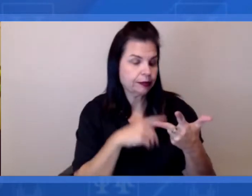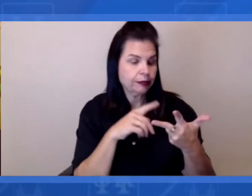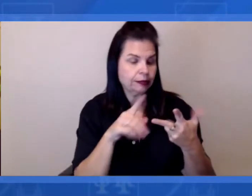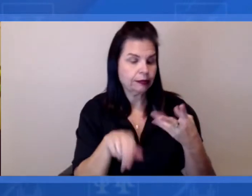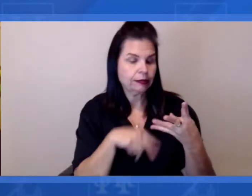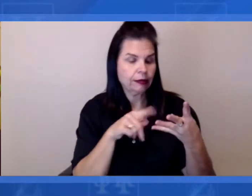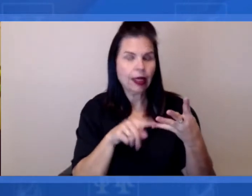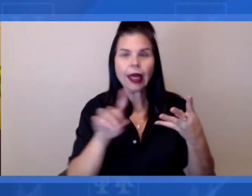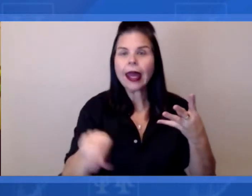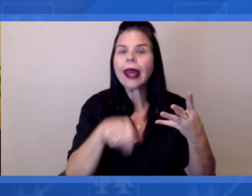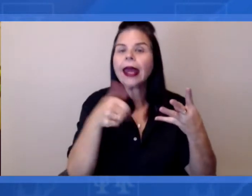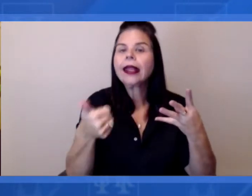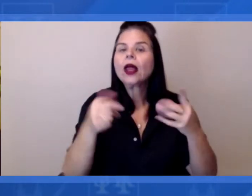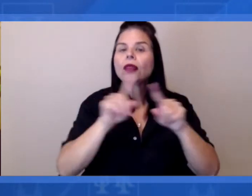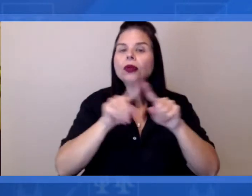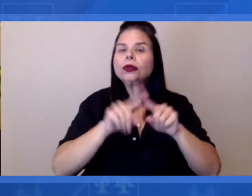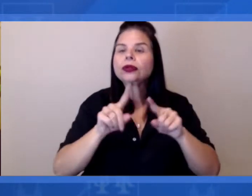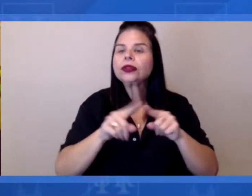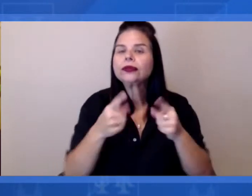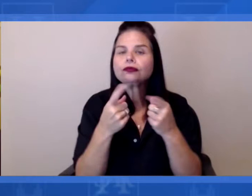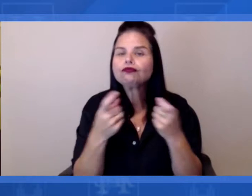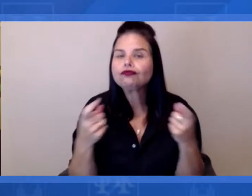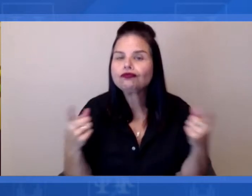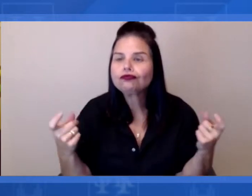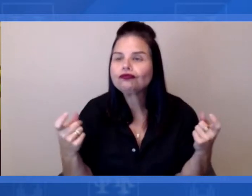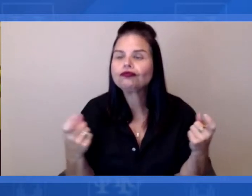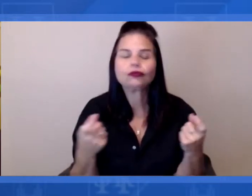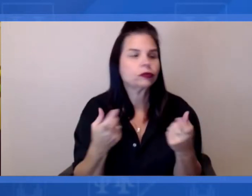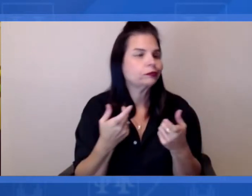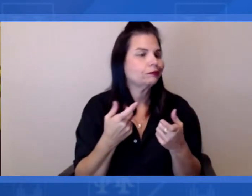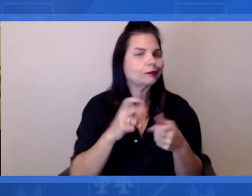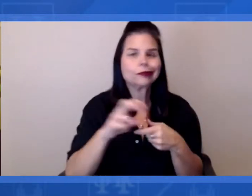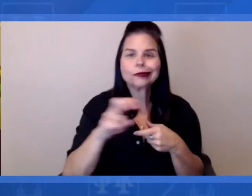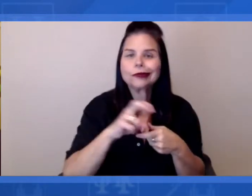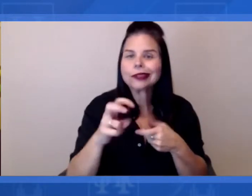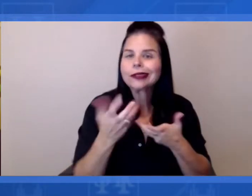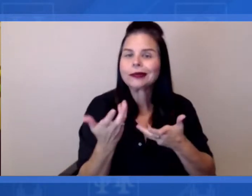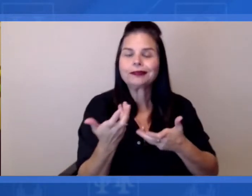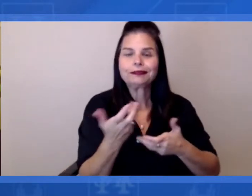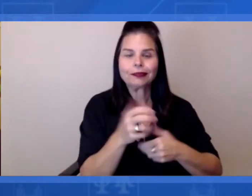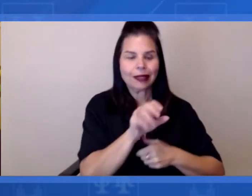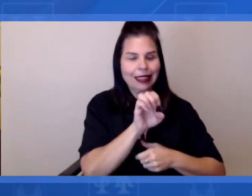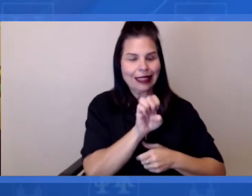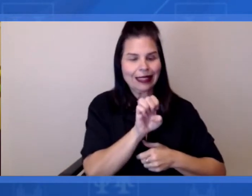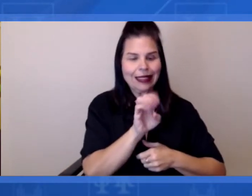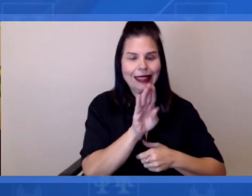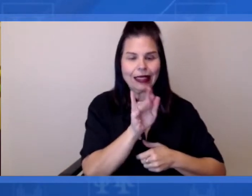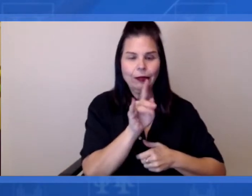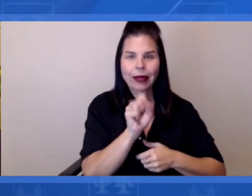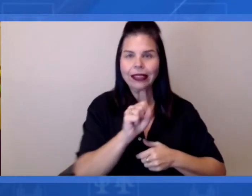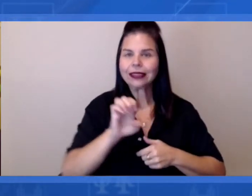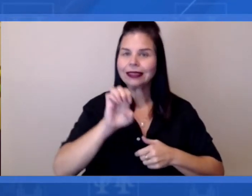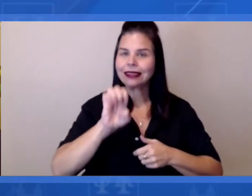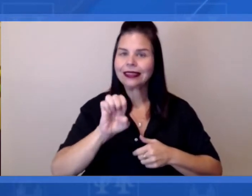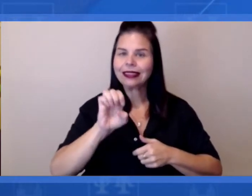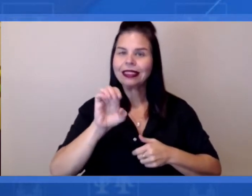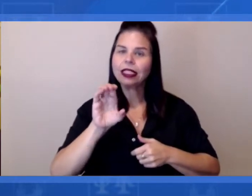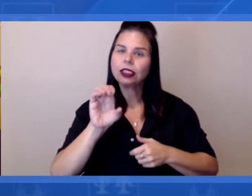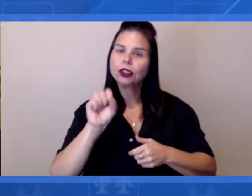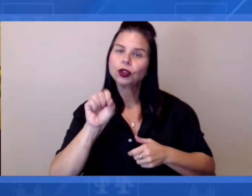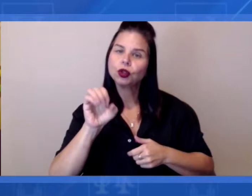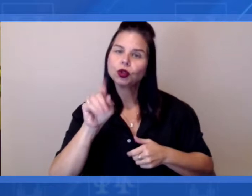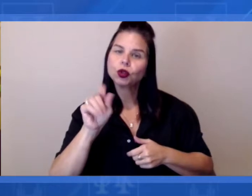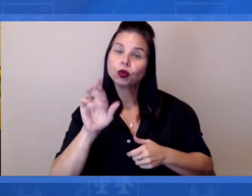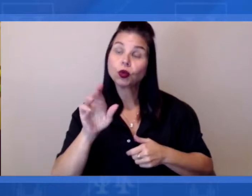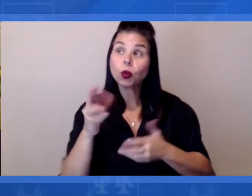and other modes of transportation, including e-bikes and e-scooters, and other future modes of